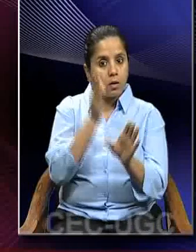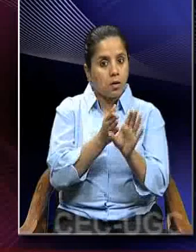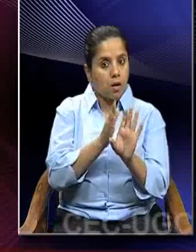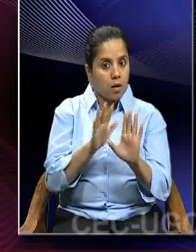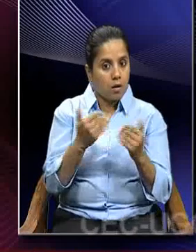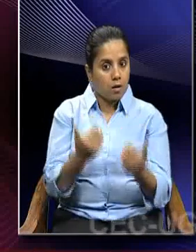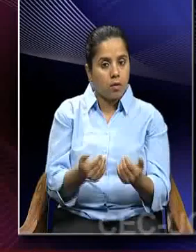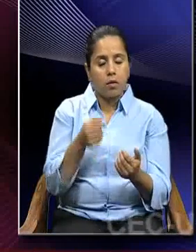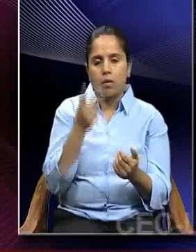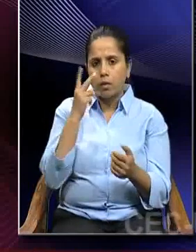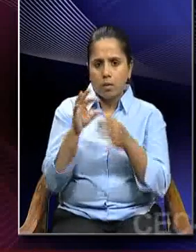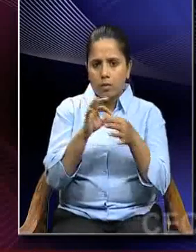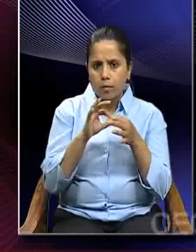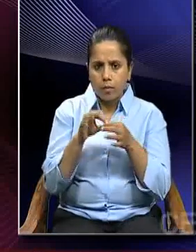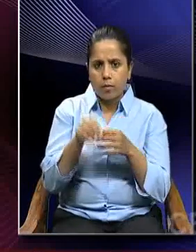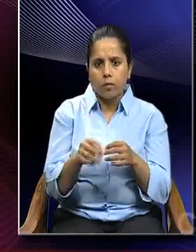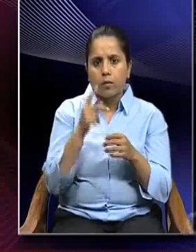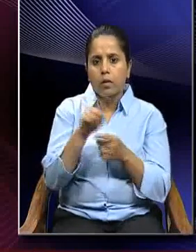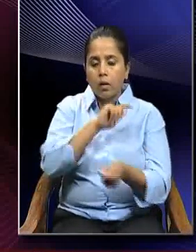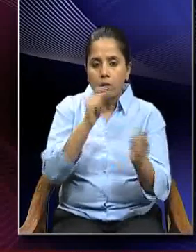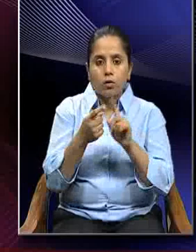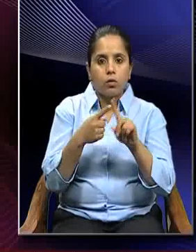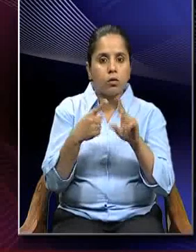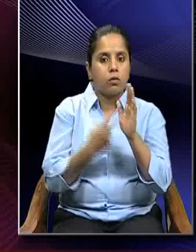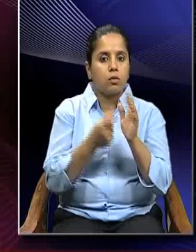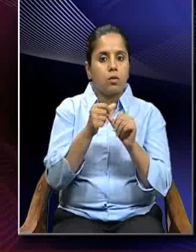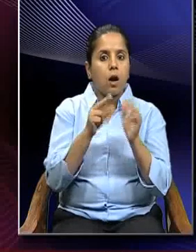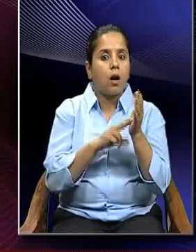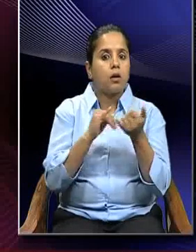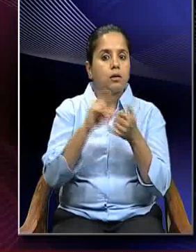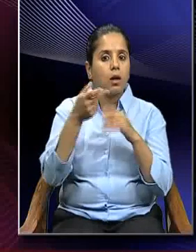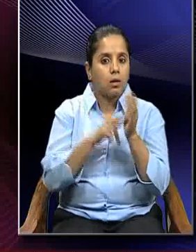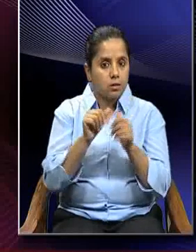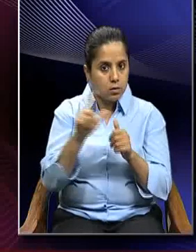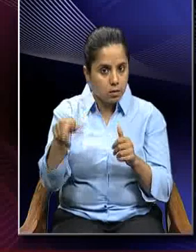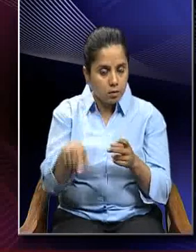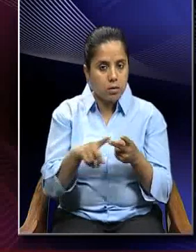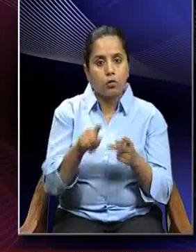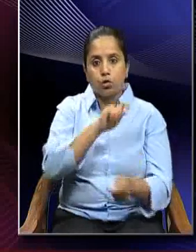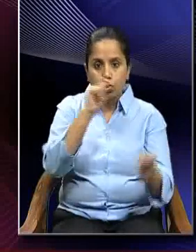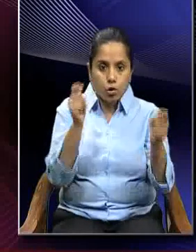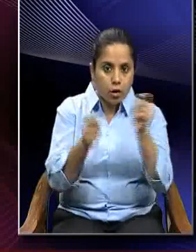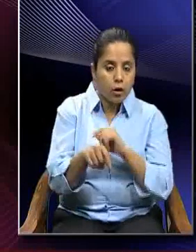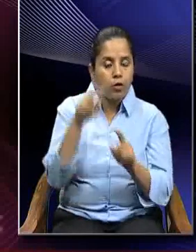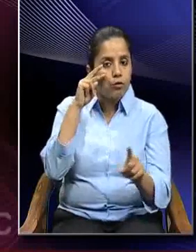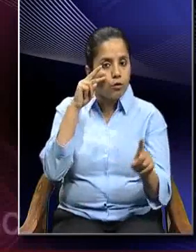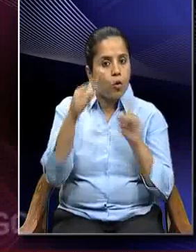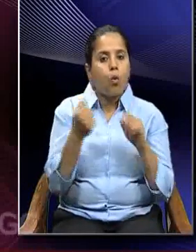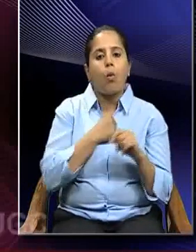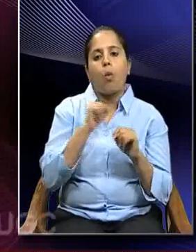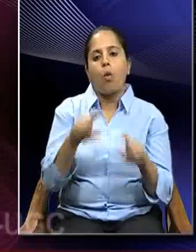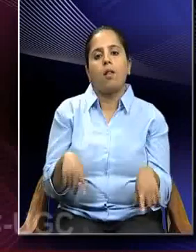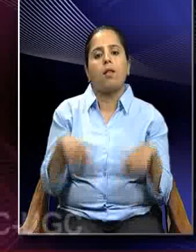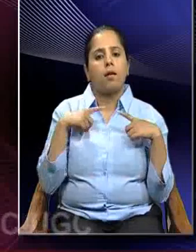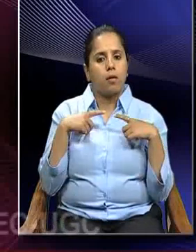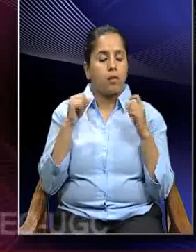they correspond to transactional, transformational, and transcendental views of life, which